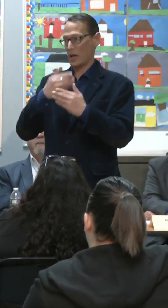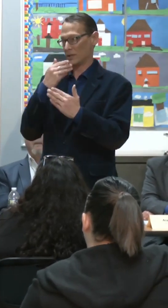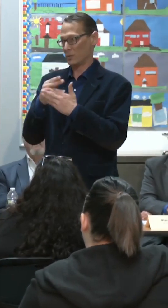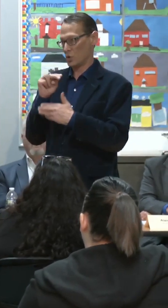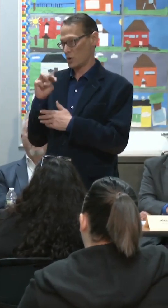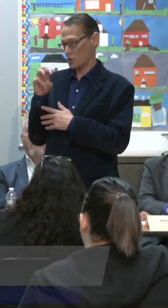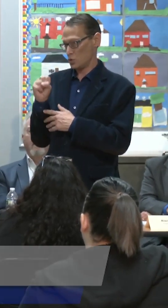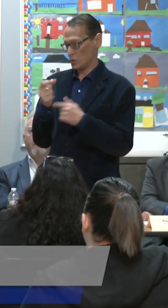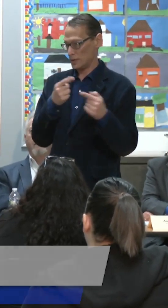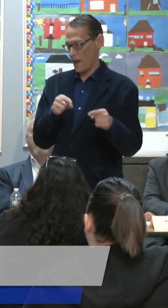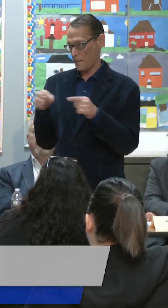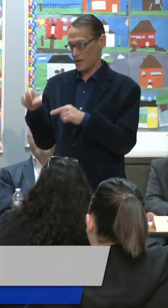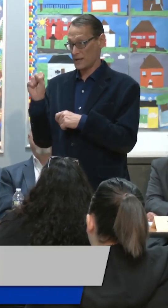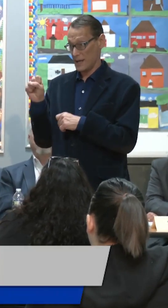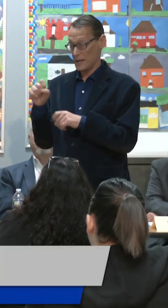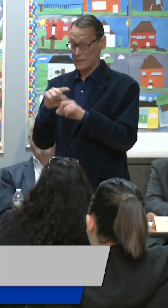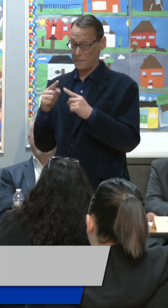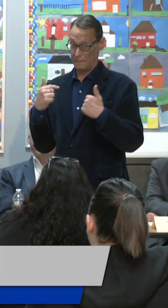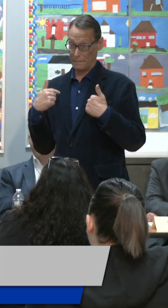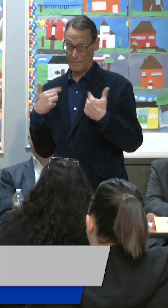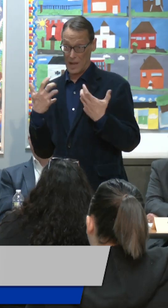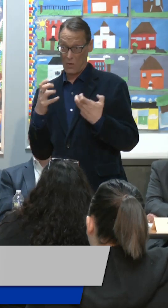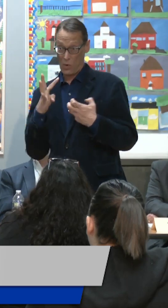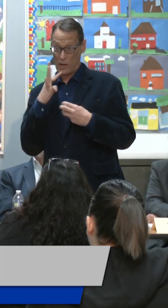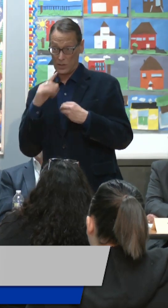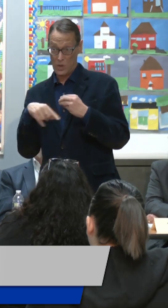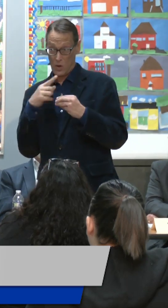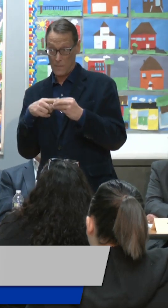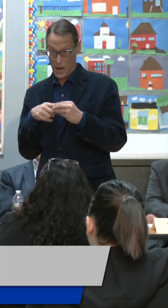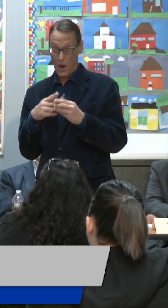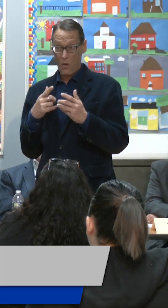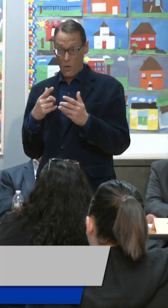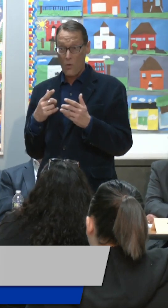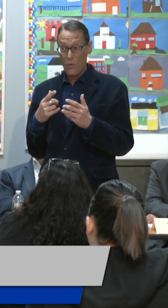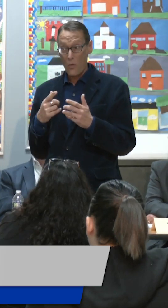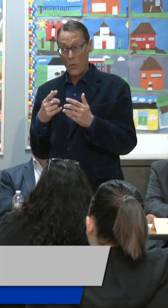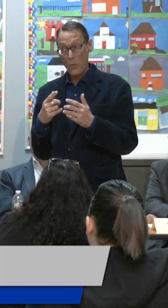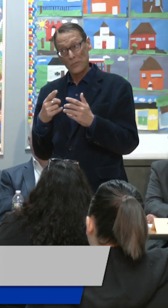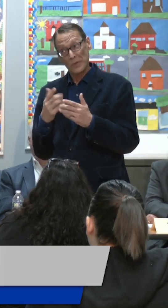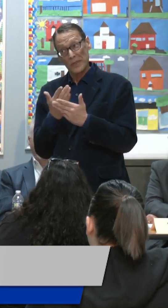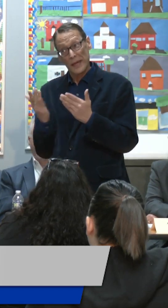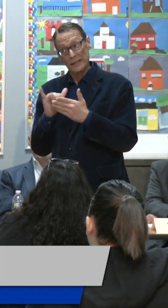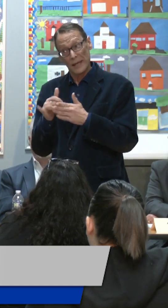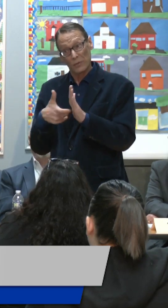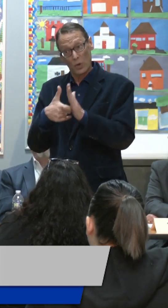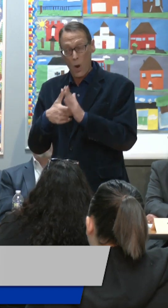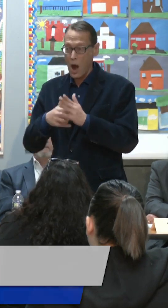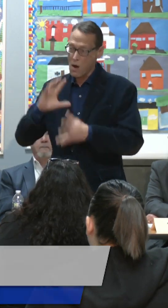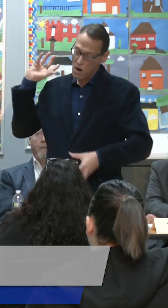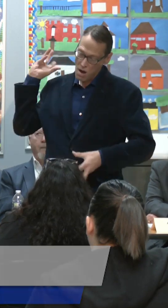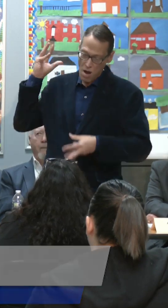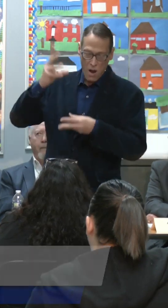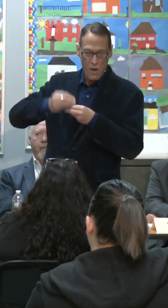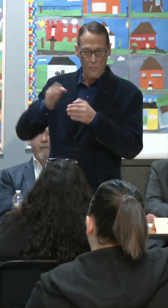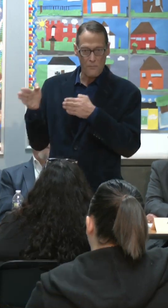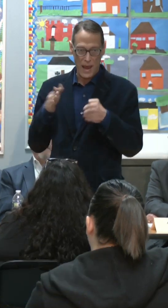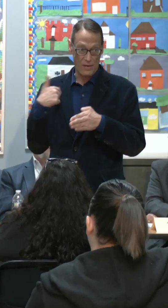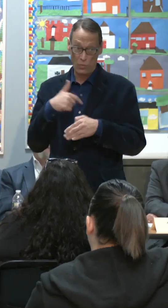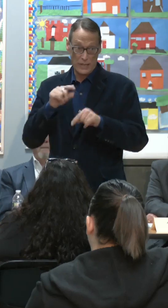in the neighborhood in their bright green jackets and their bright green outfits. And there's more. There's